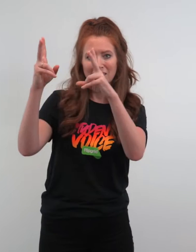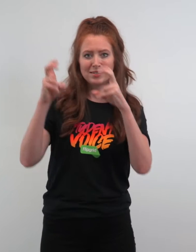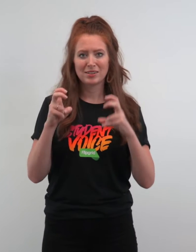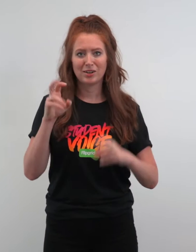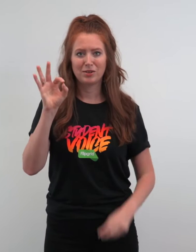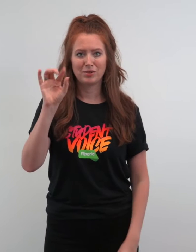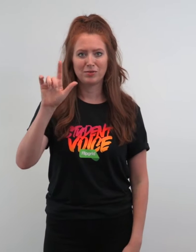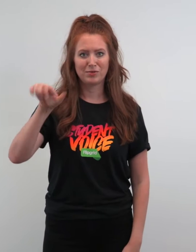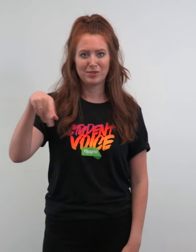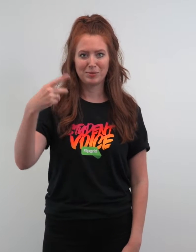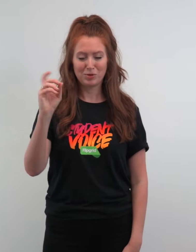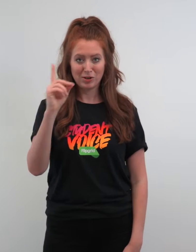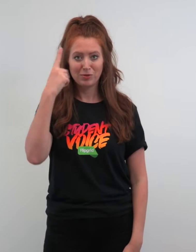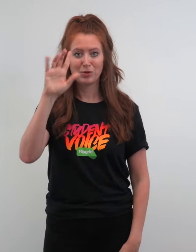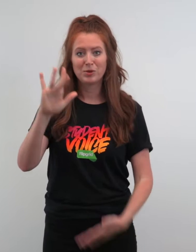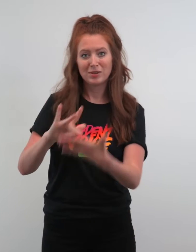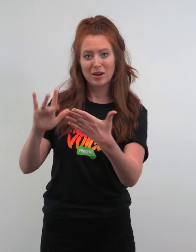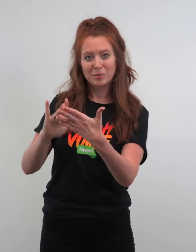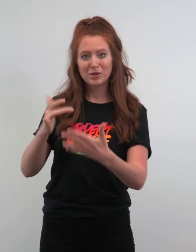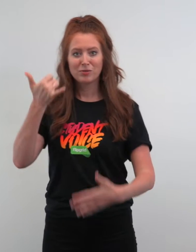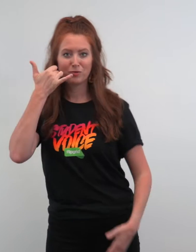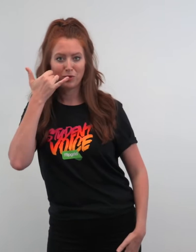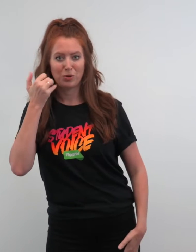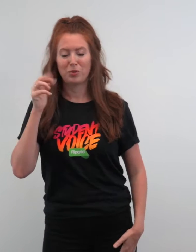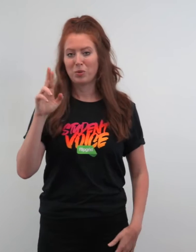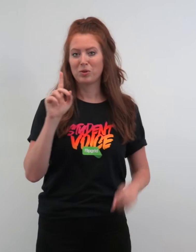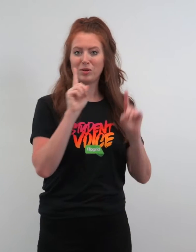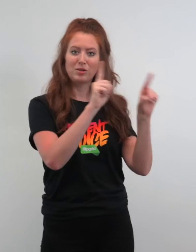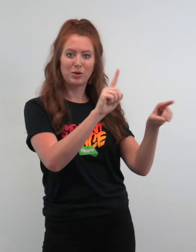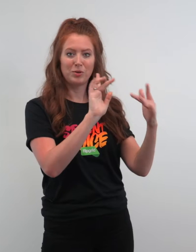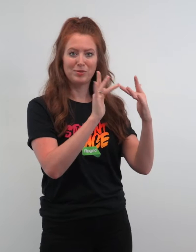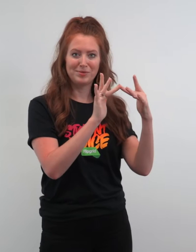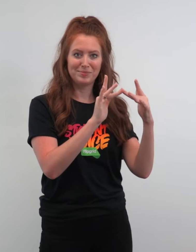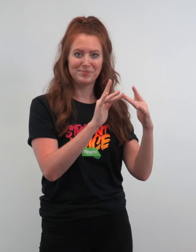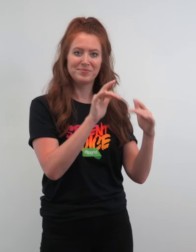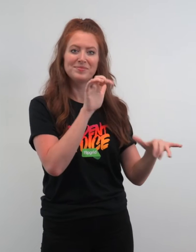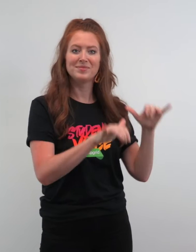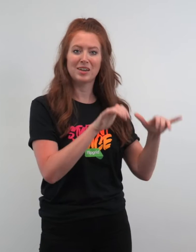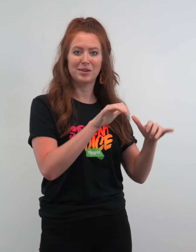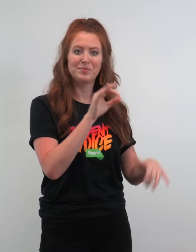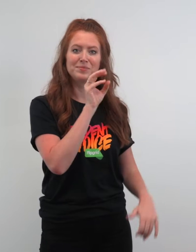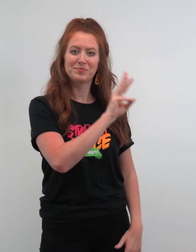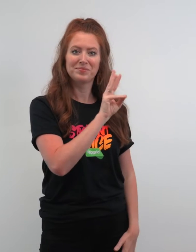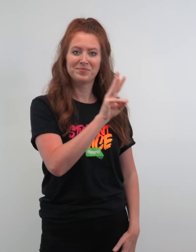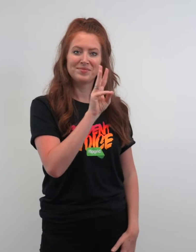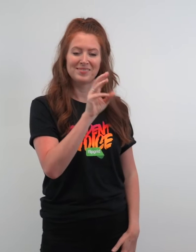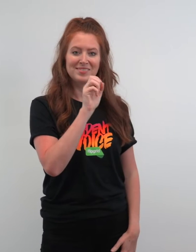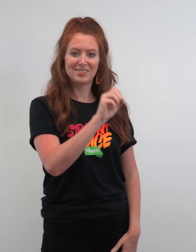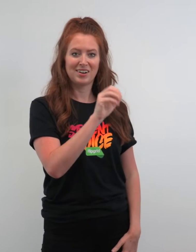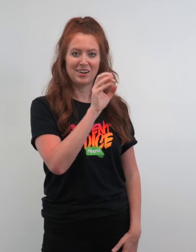Now, what you need to do is download Flipgrid for your tablet, phone, or go to the website. Type